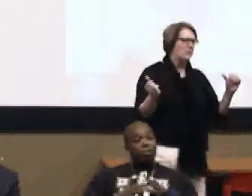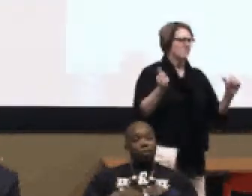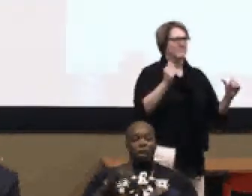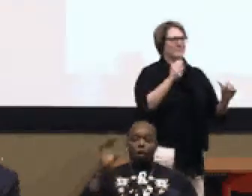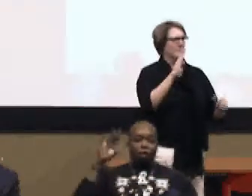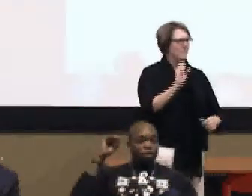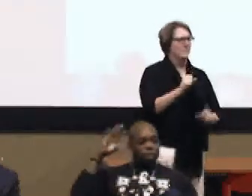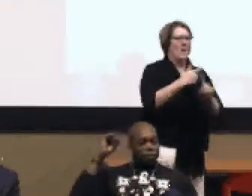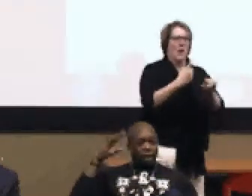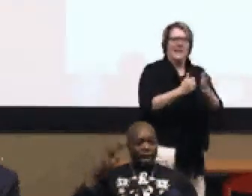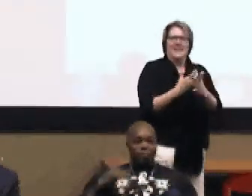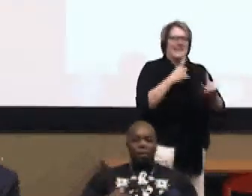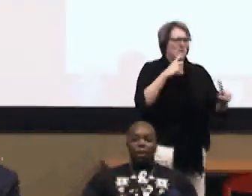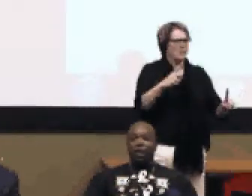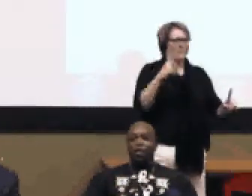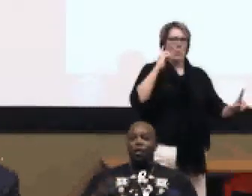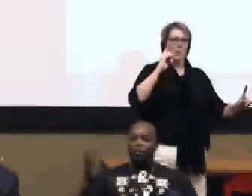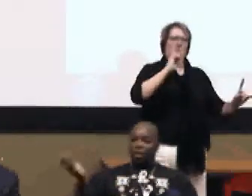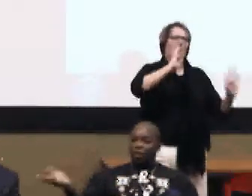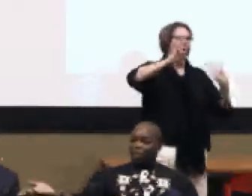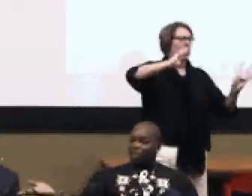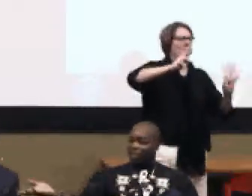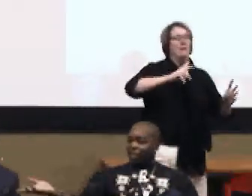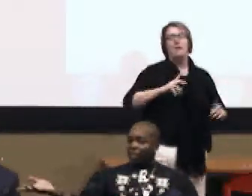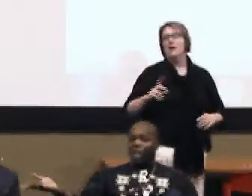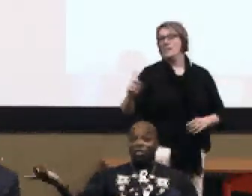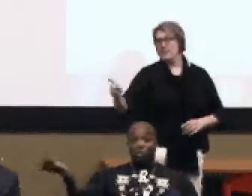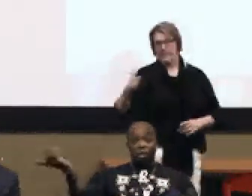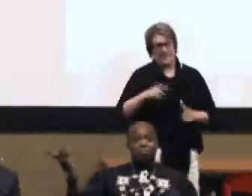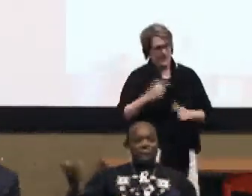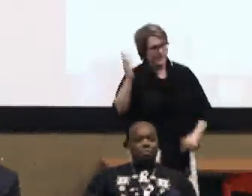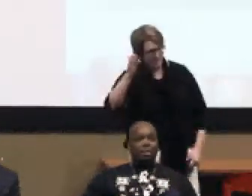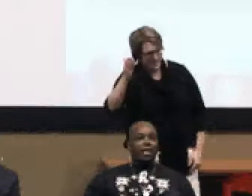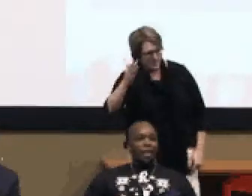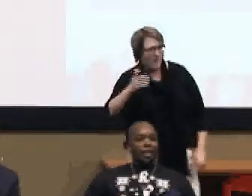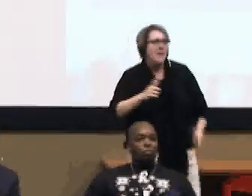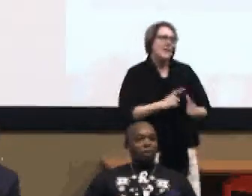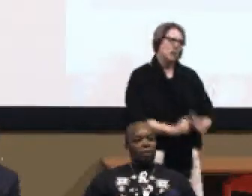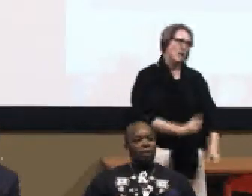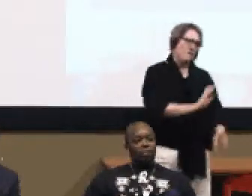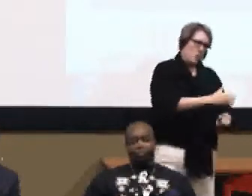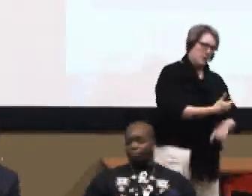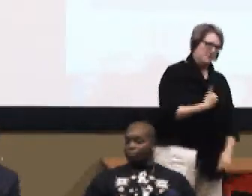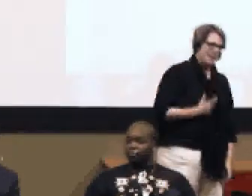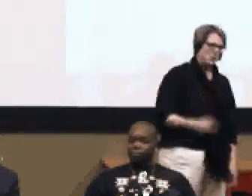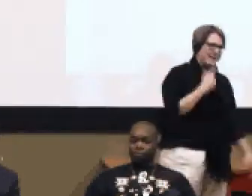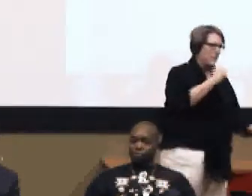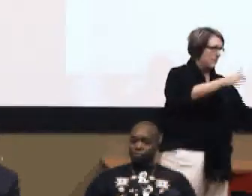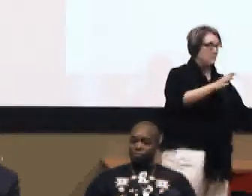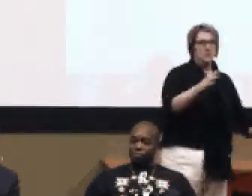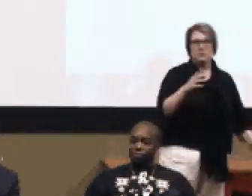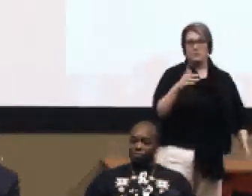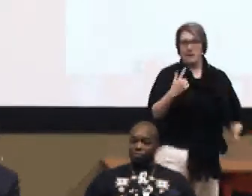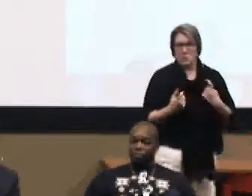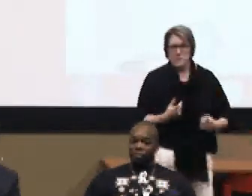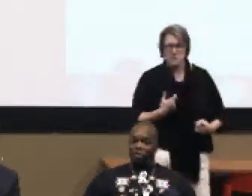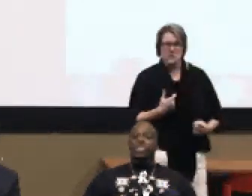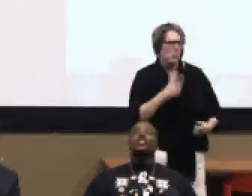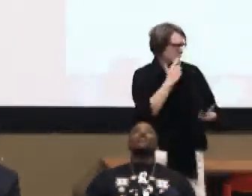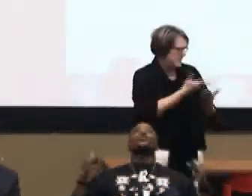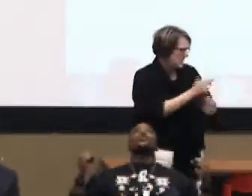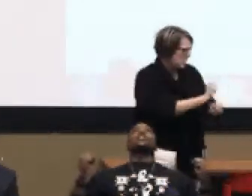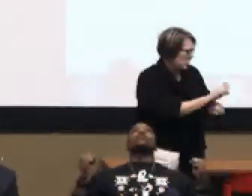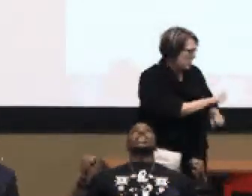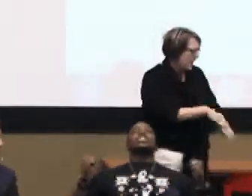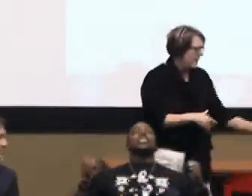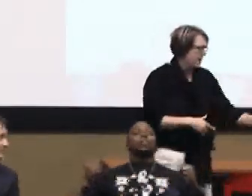going to do something, all just for the hype. So And then he's giving this speech. and so she makes me say it in And he's public. like, any questions? And I'm like, what's the thing you're working on